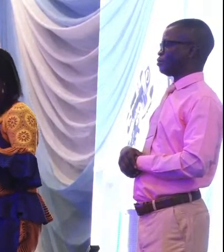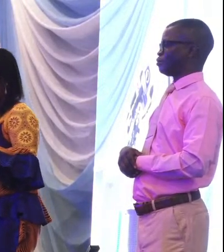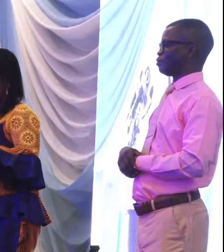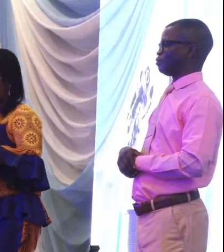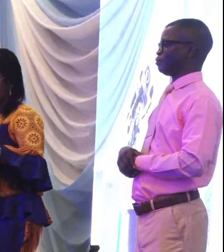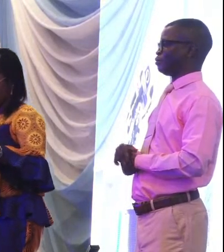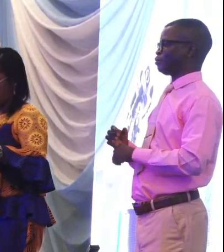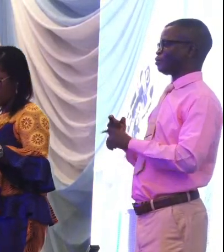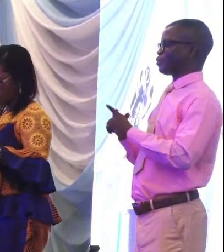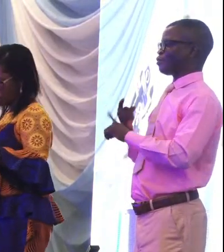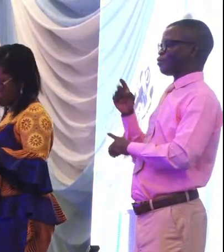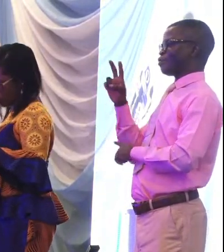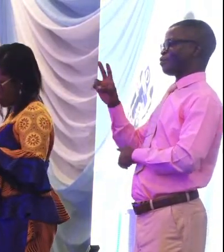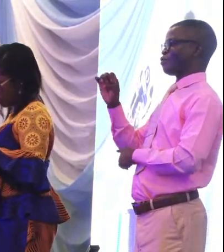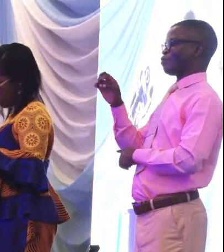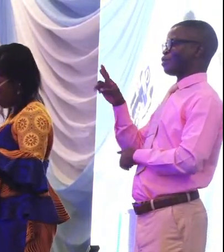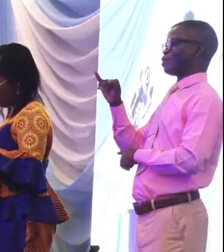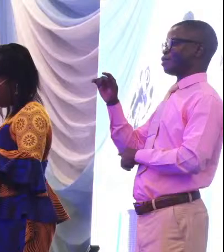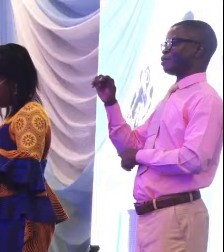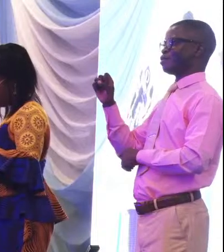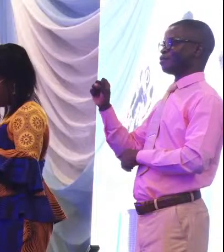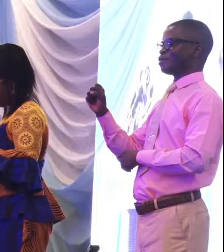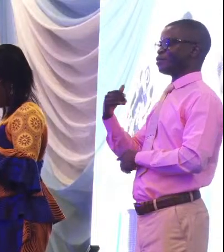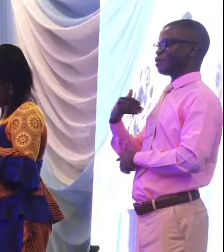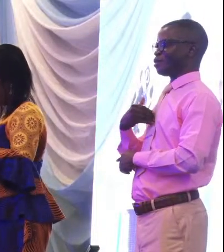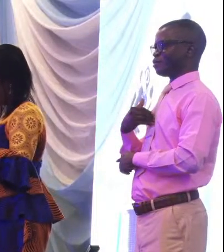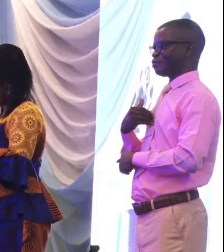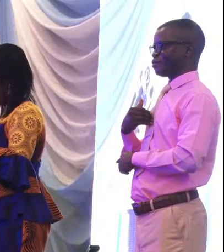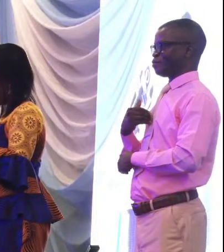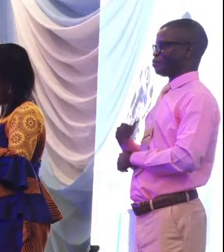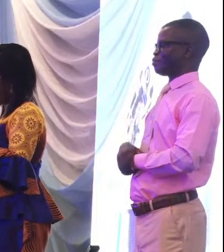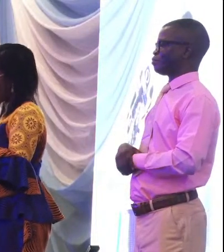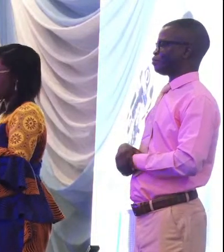from Veritas University, we have